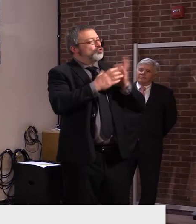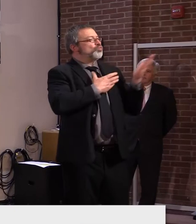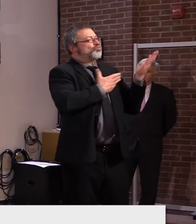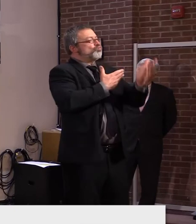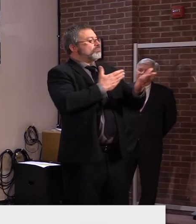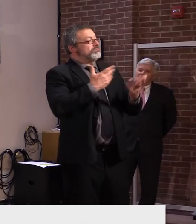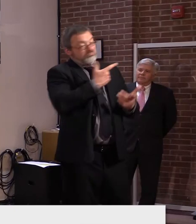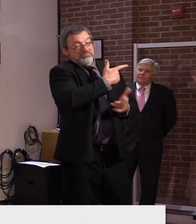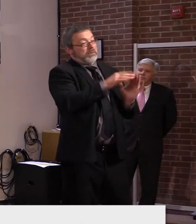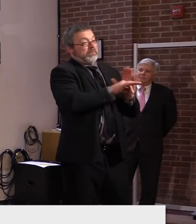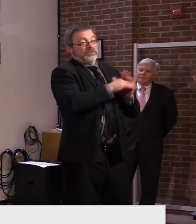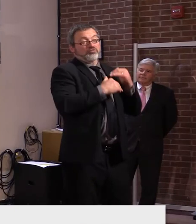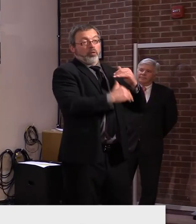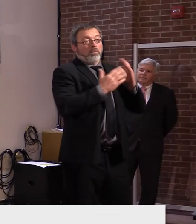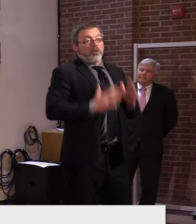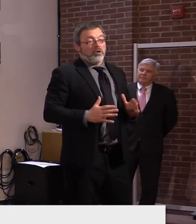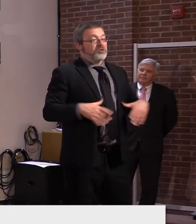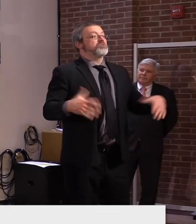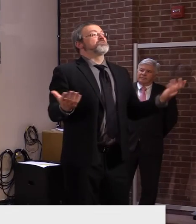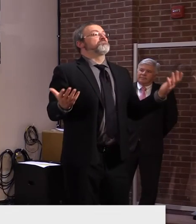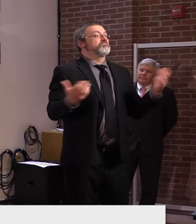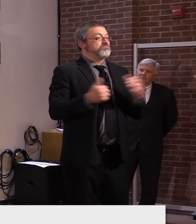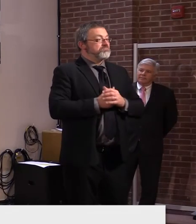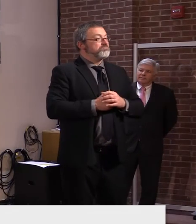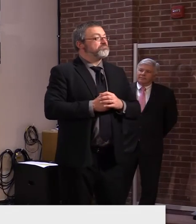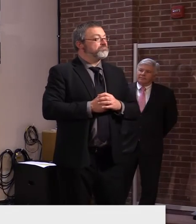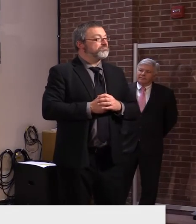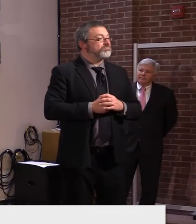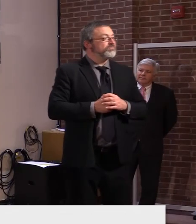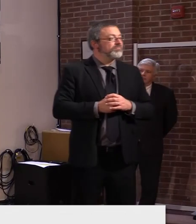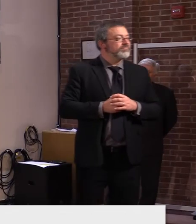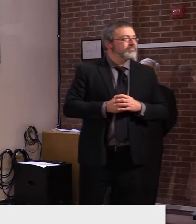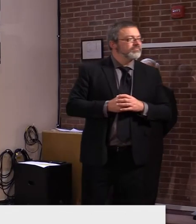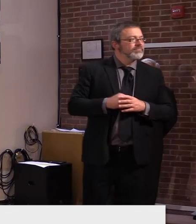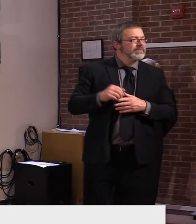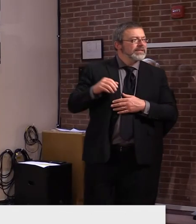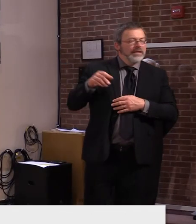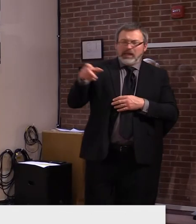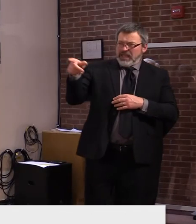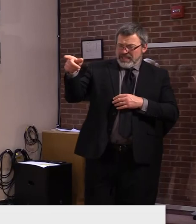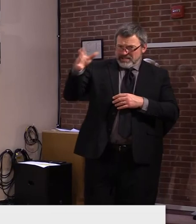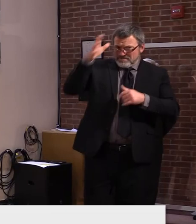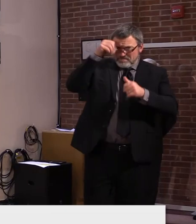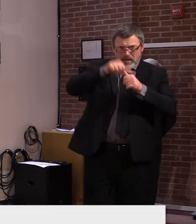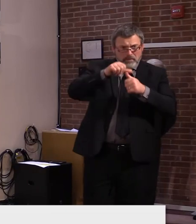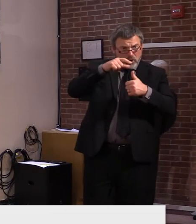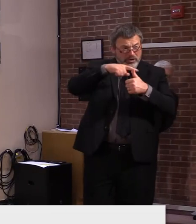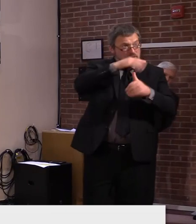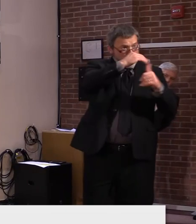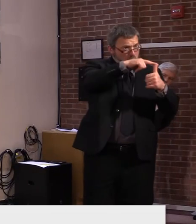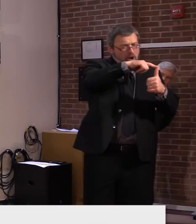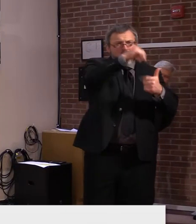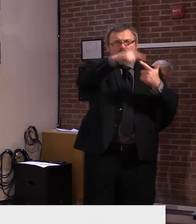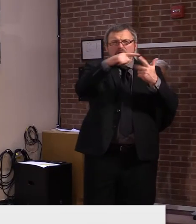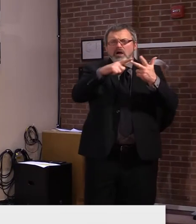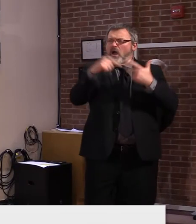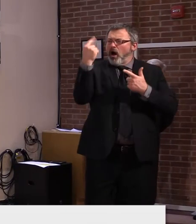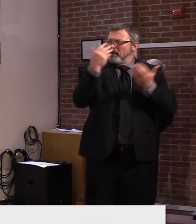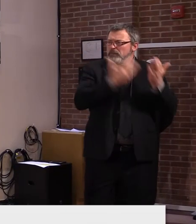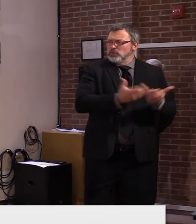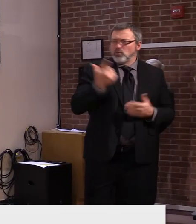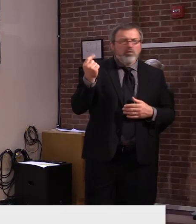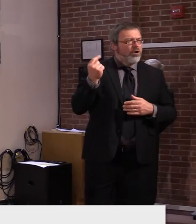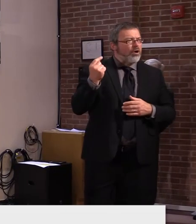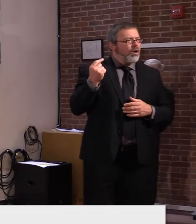Are you able to share what they were? I probably could, but I don't